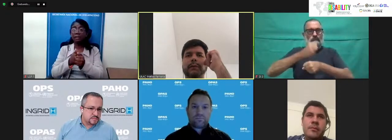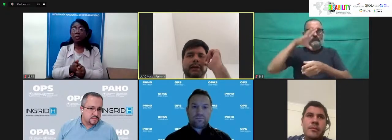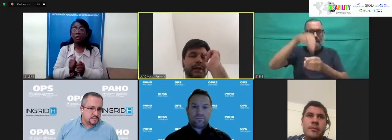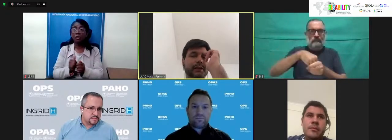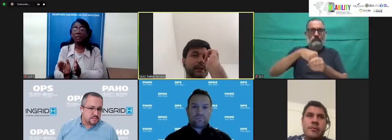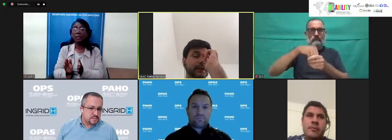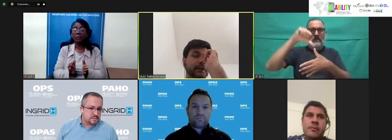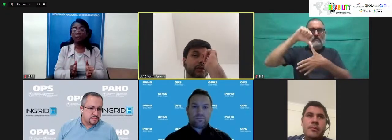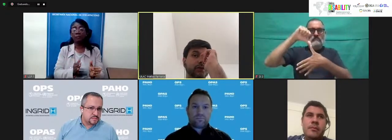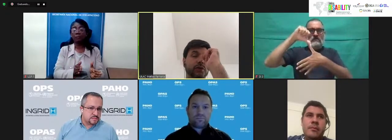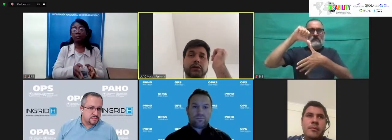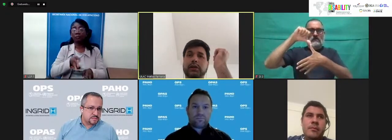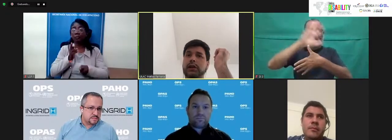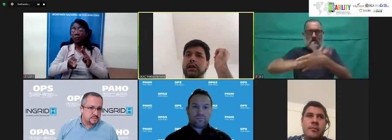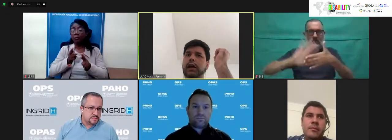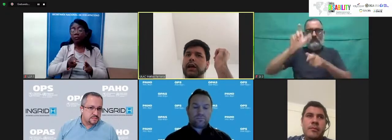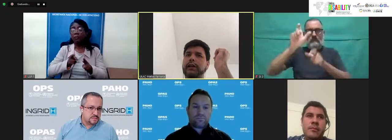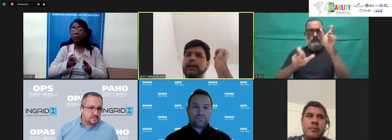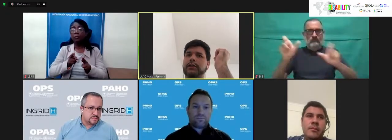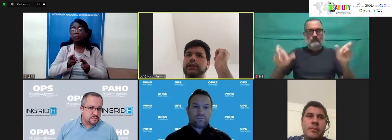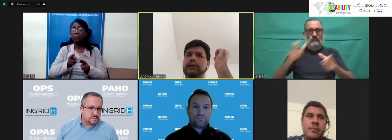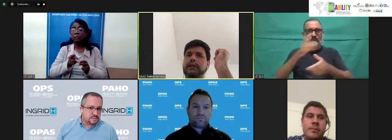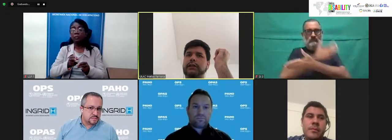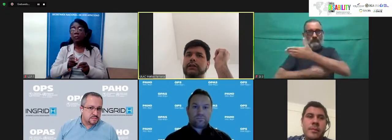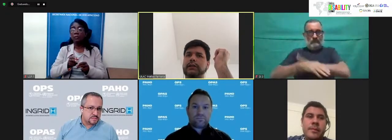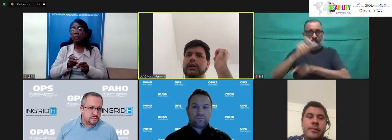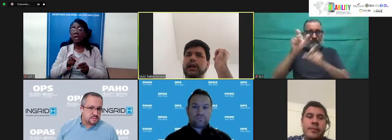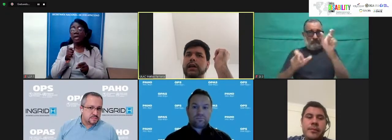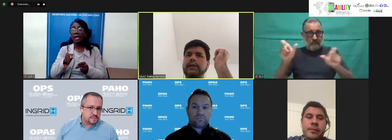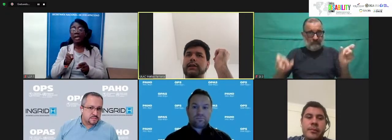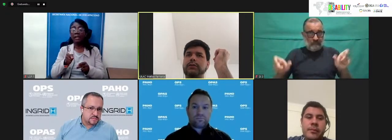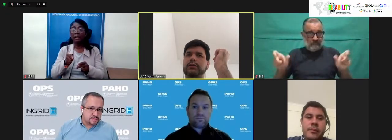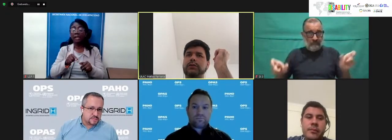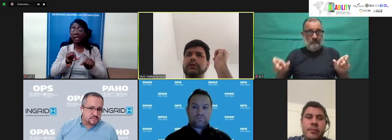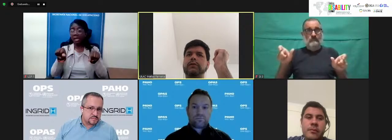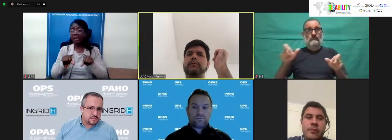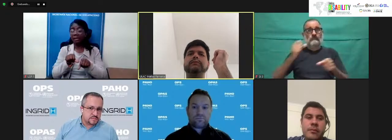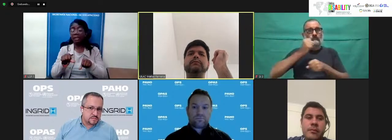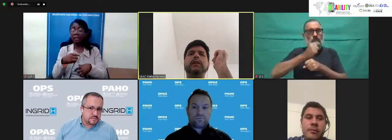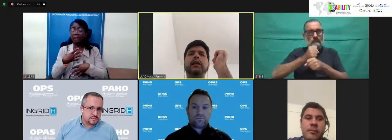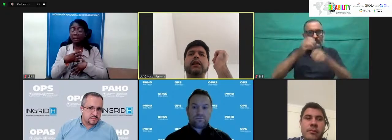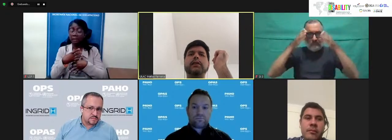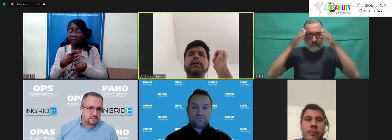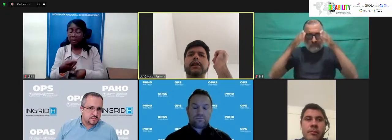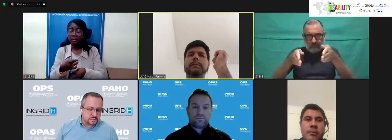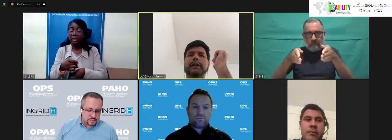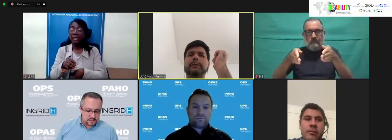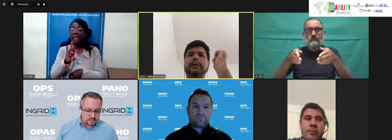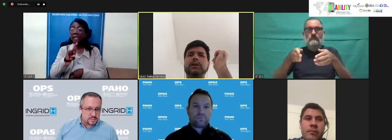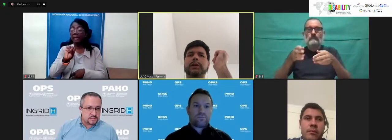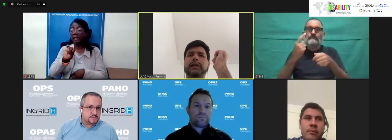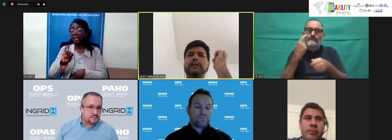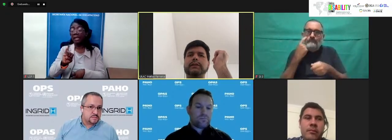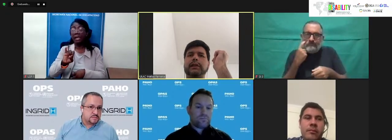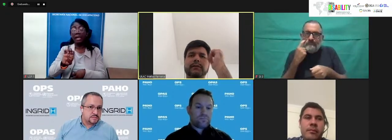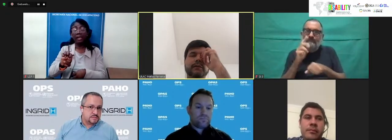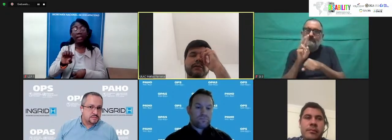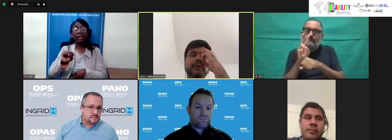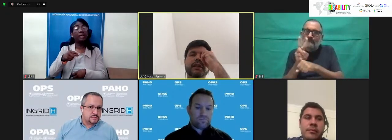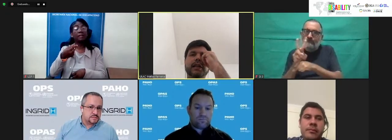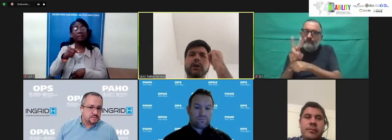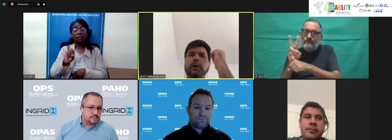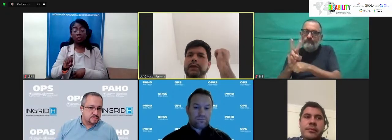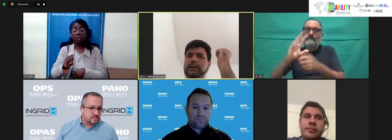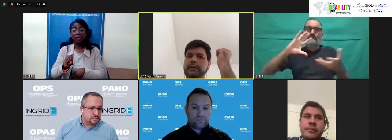is an advisor for readiness for emergencies and reduction of risk and disasters and health